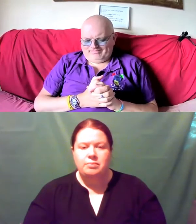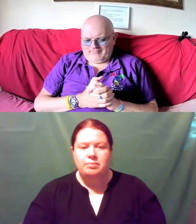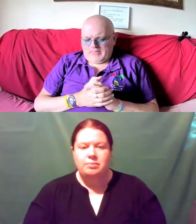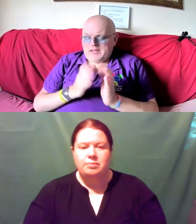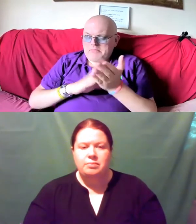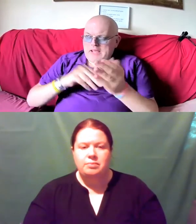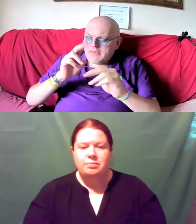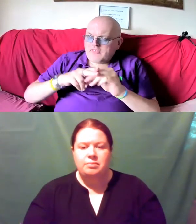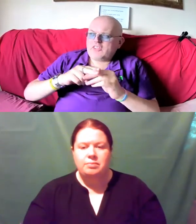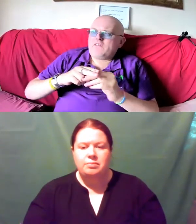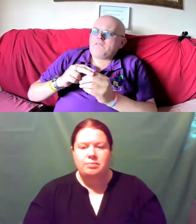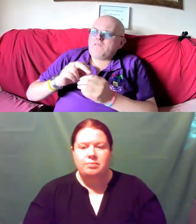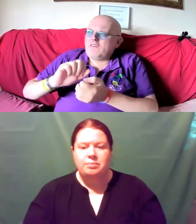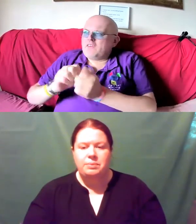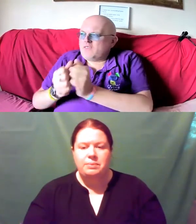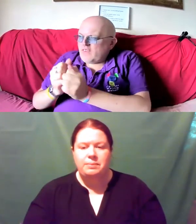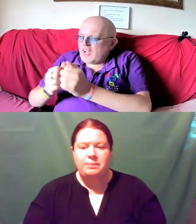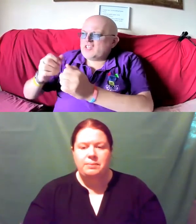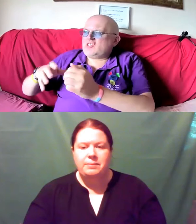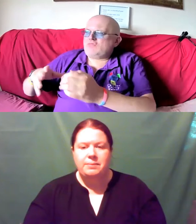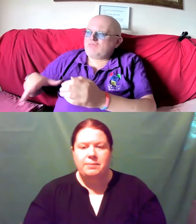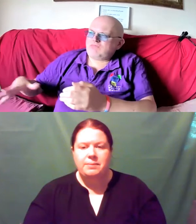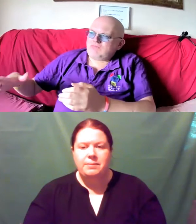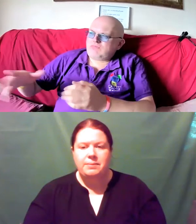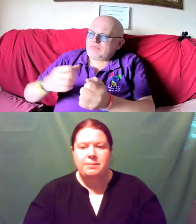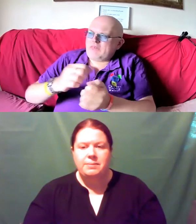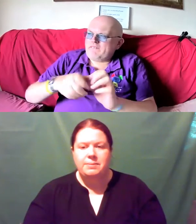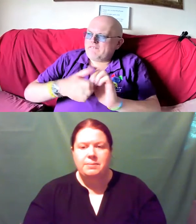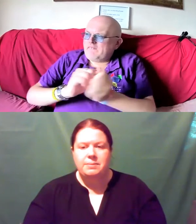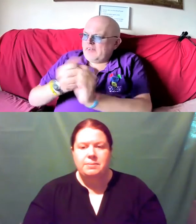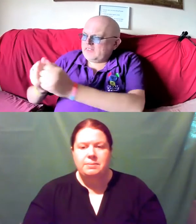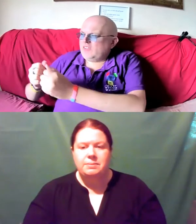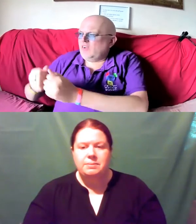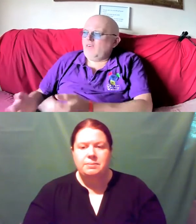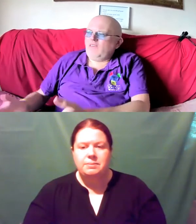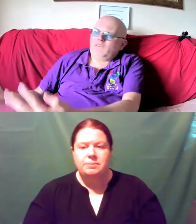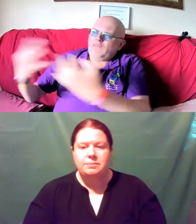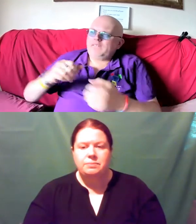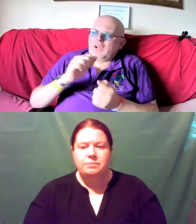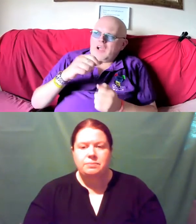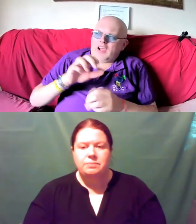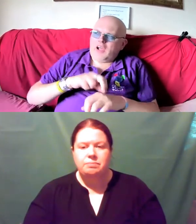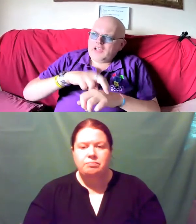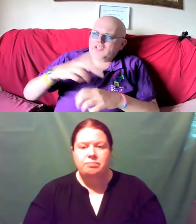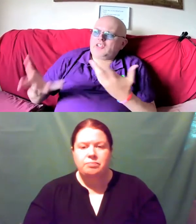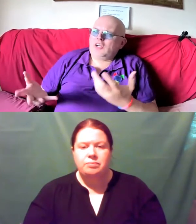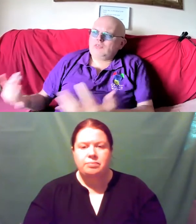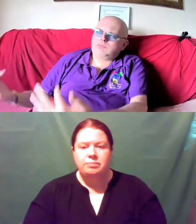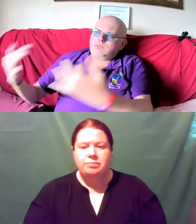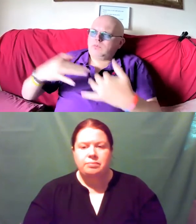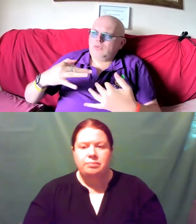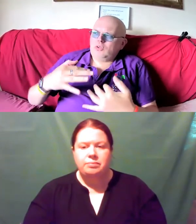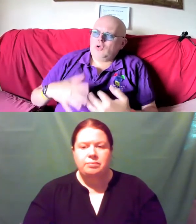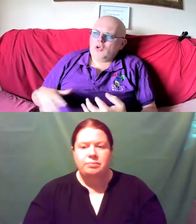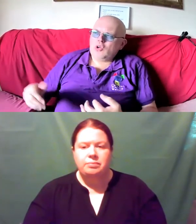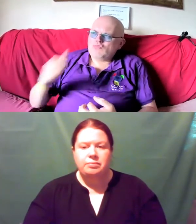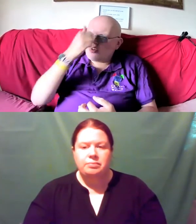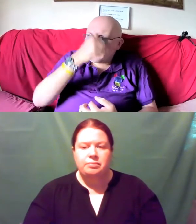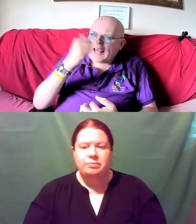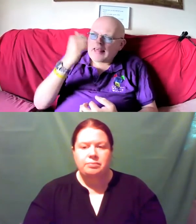parents' friends were also, you know, migrants from Ireland. So, and majority Catholic,